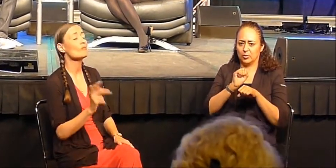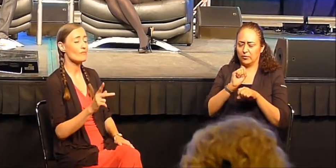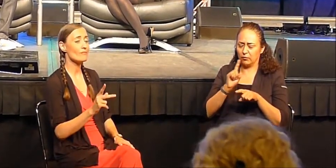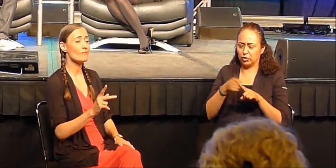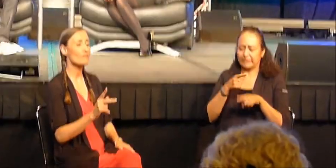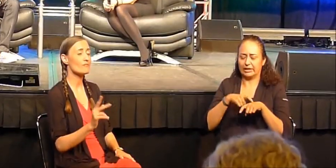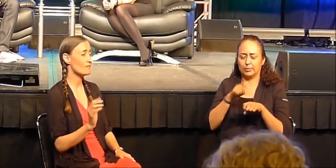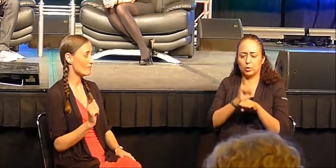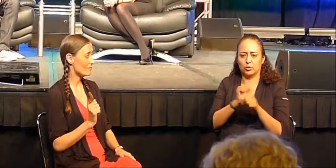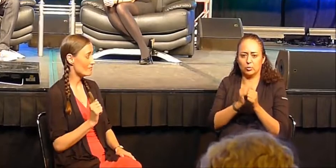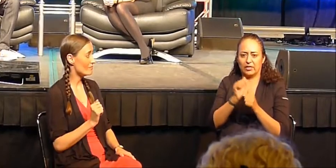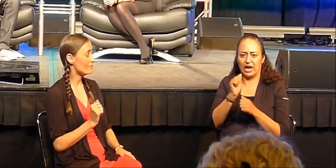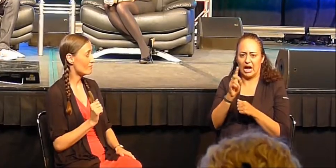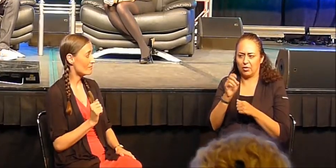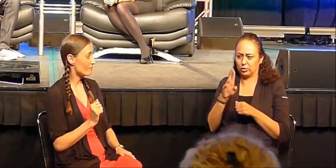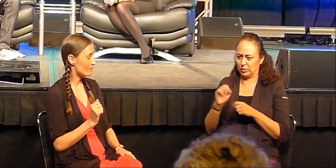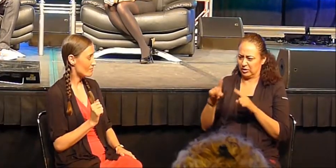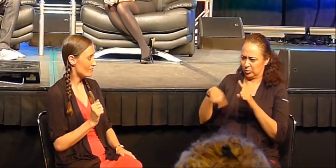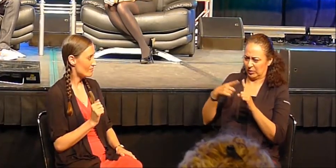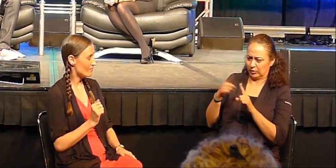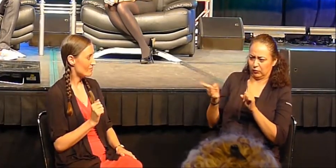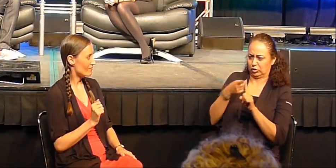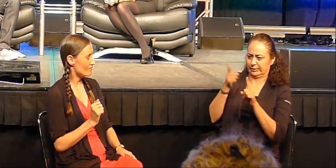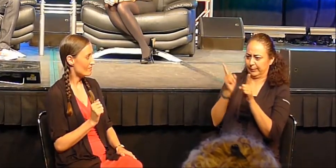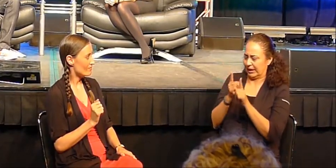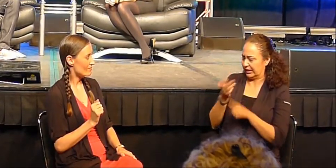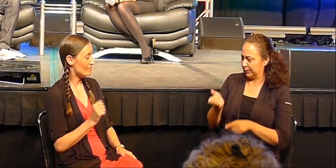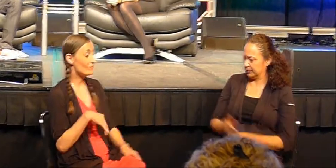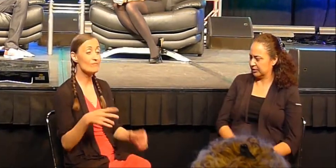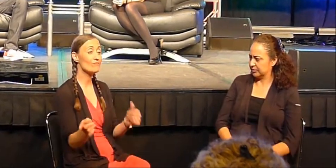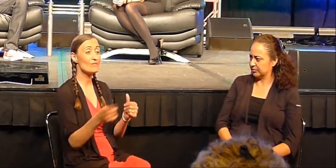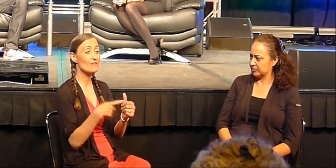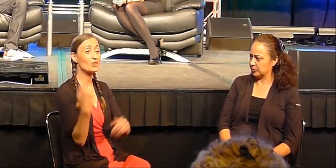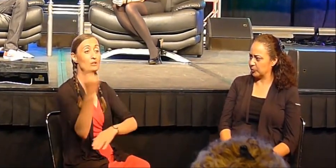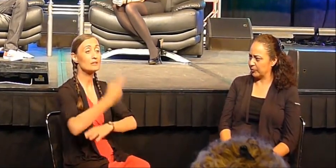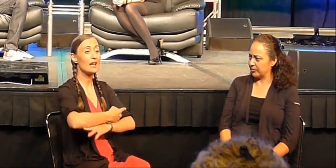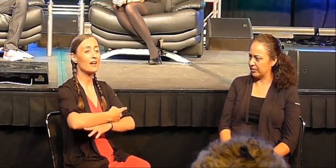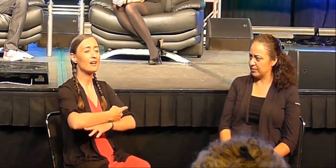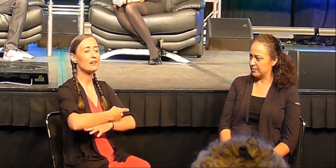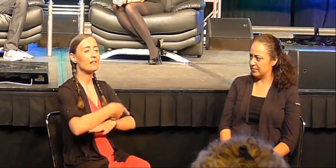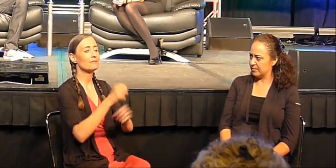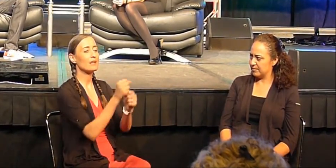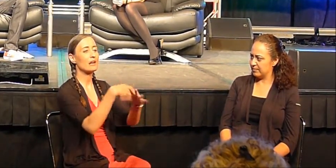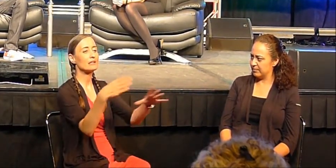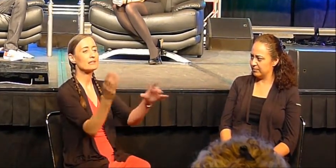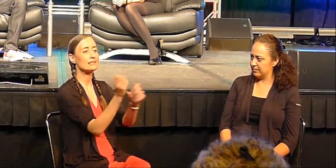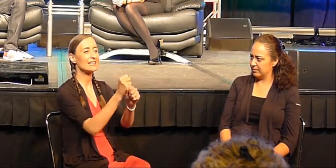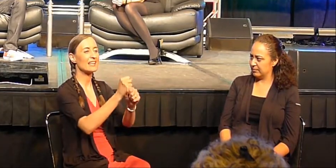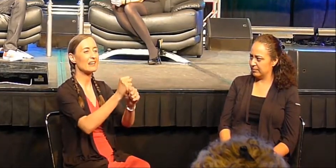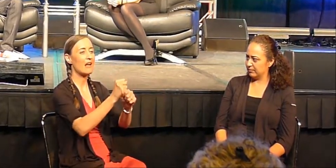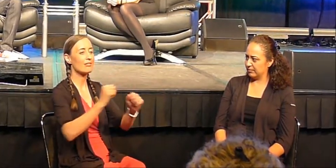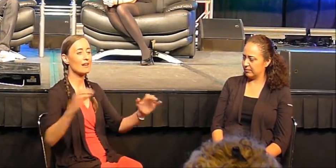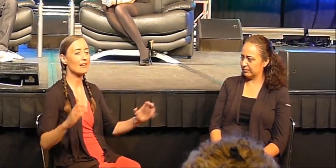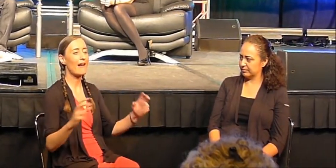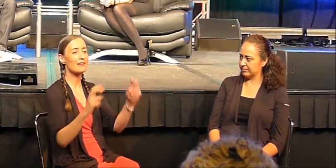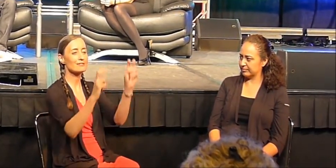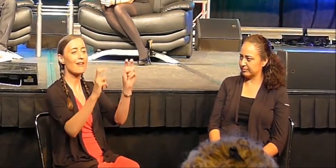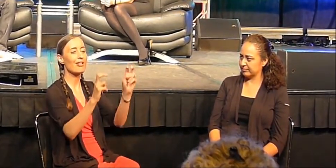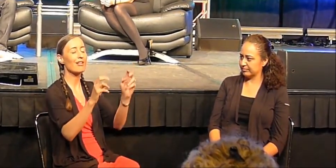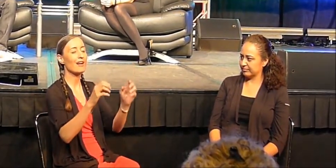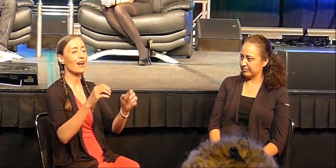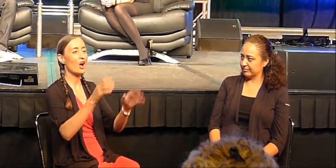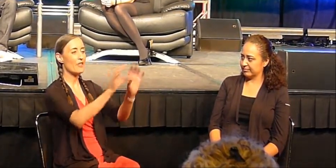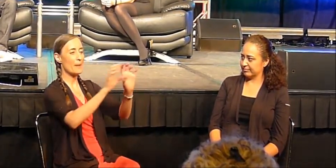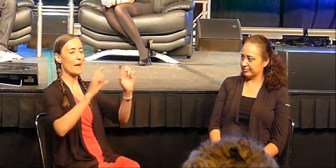first day with Andre was the scene on the balcony of the castle, the parapet of the castle, where we're